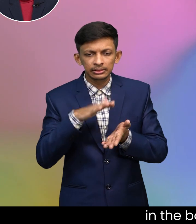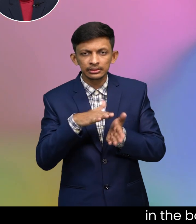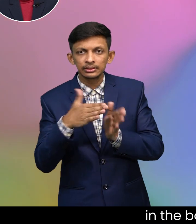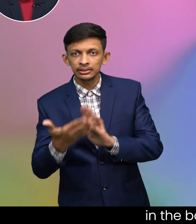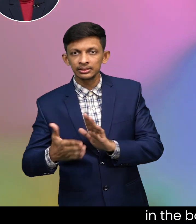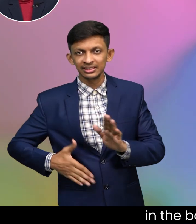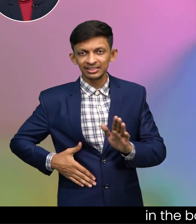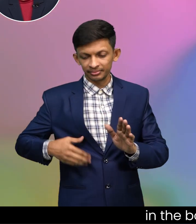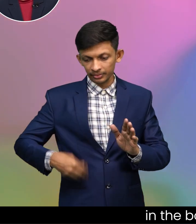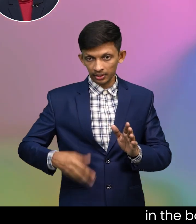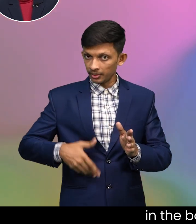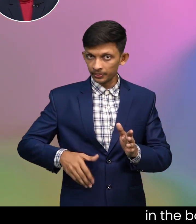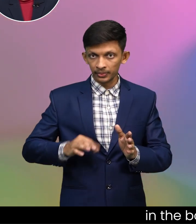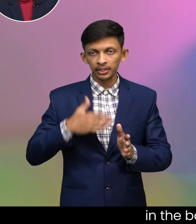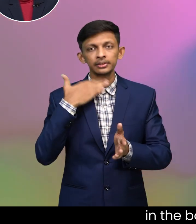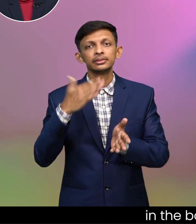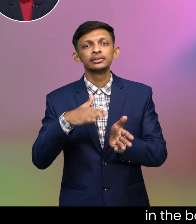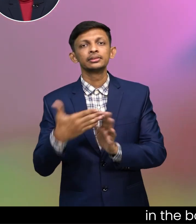injury,